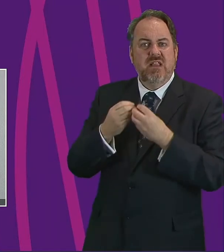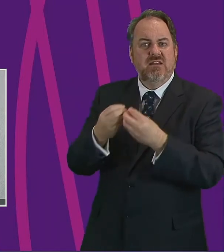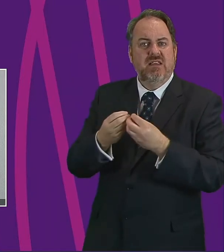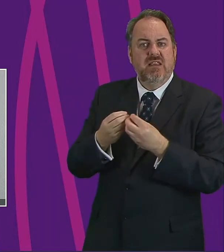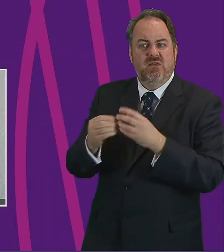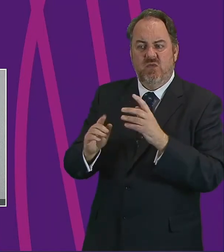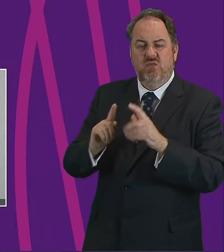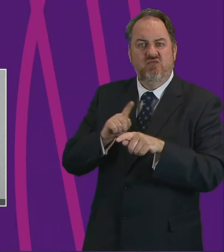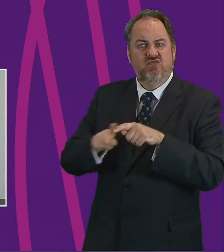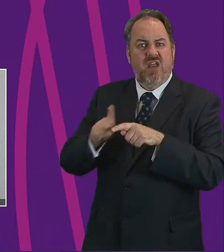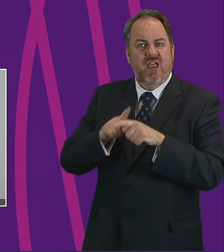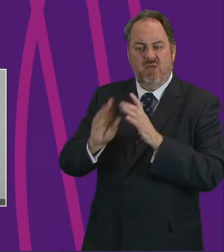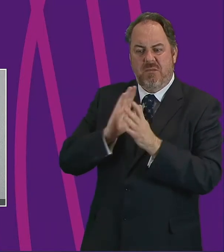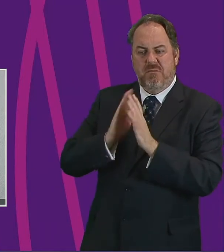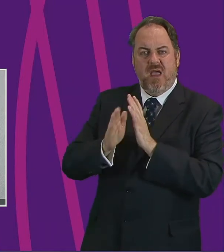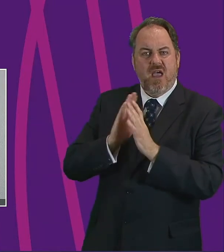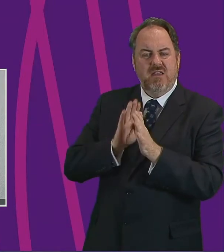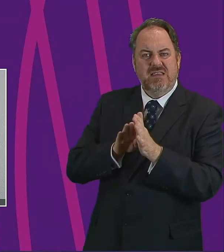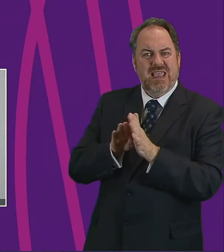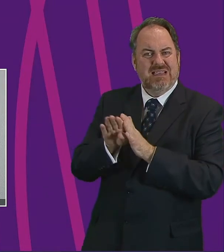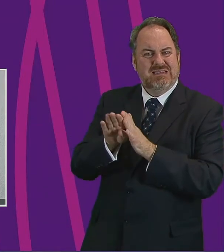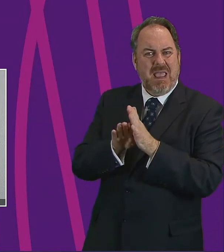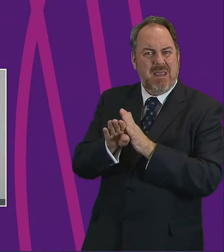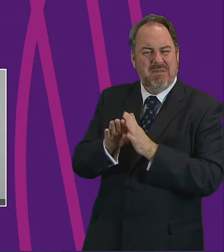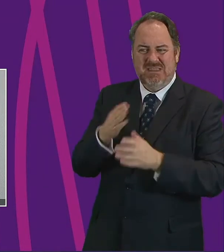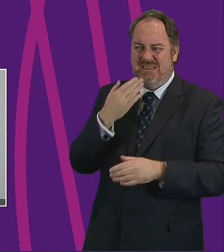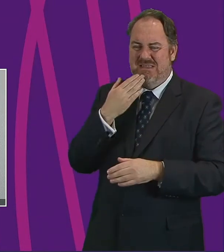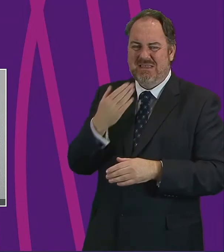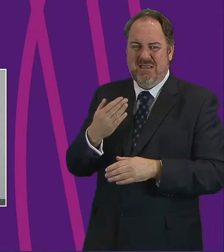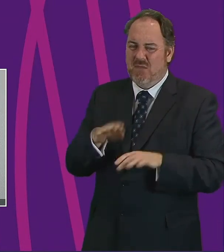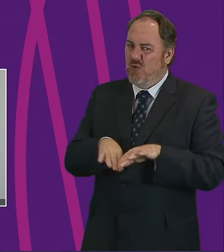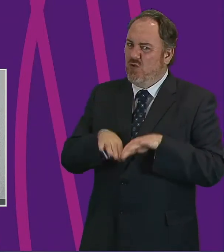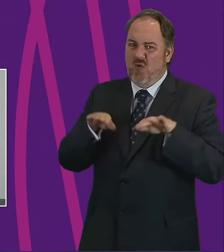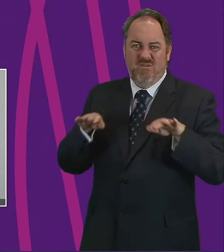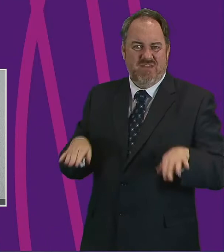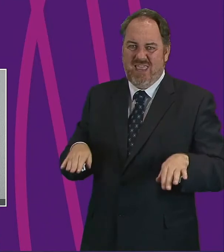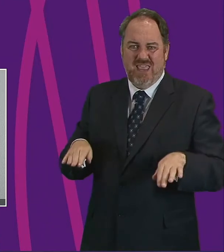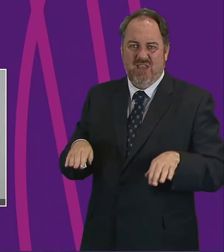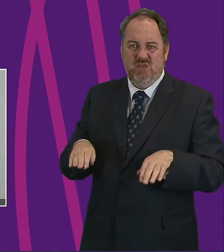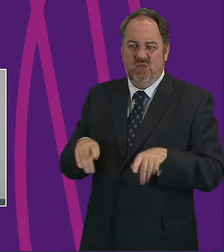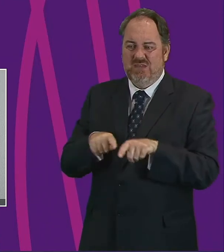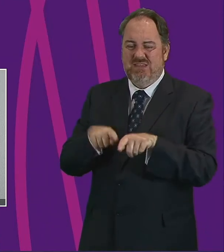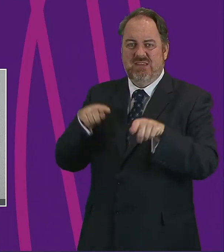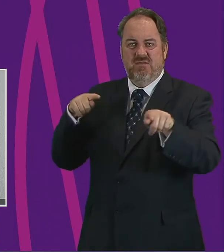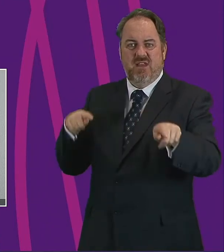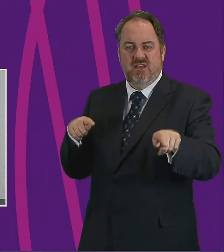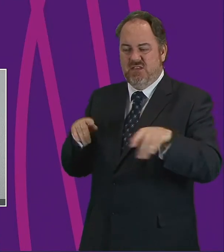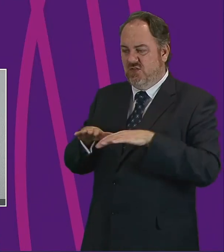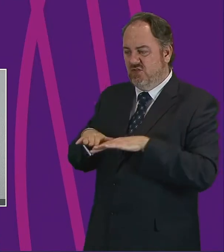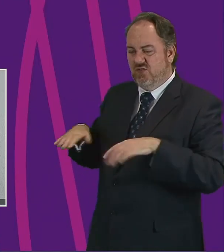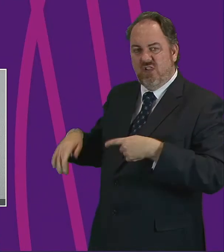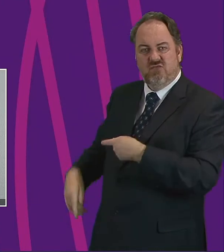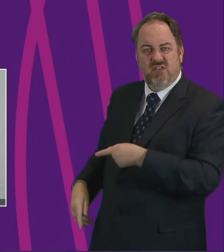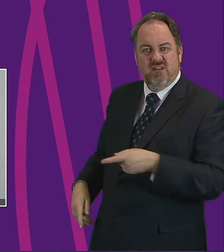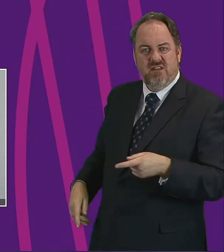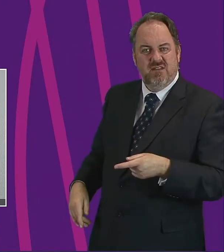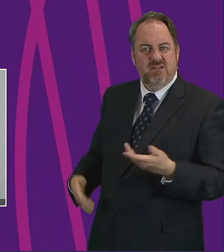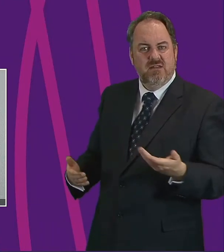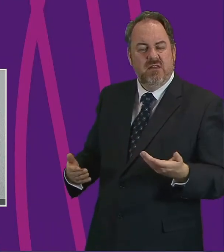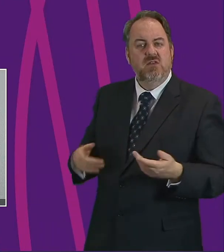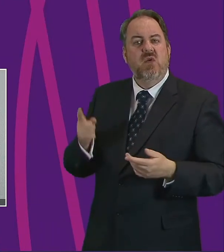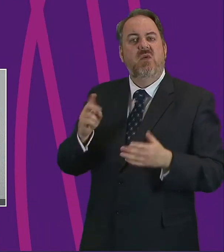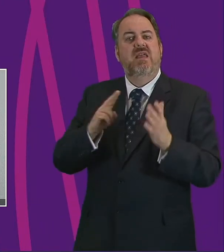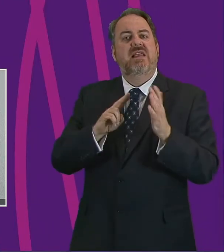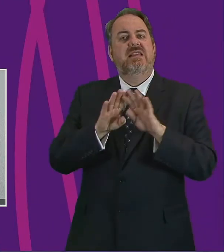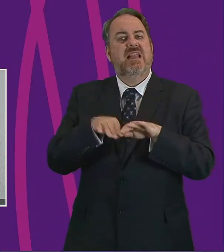already disadvantaged by poverty. So why have the government and the SQA not considered DIS's calls for National 5 and higher